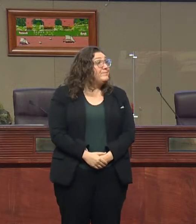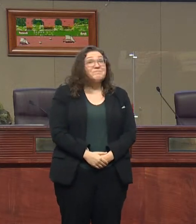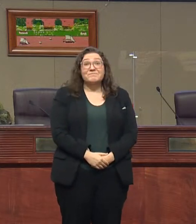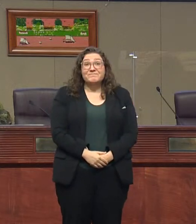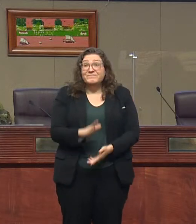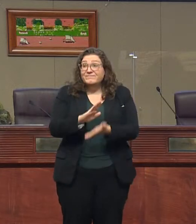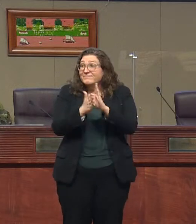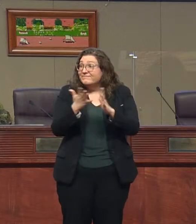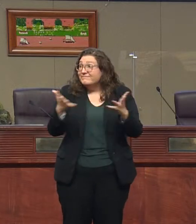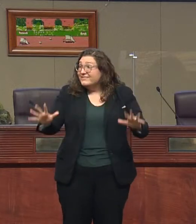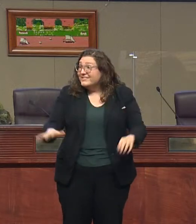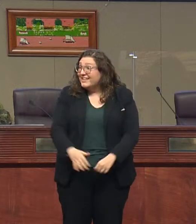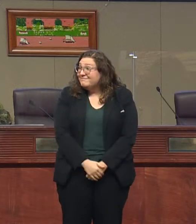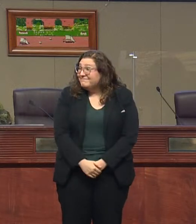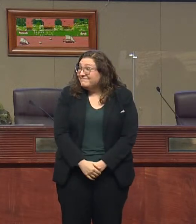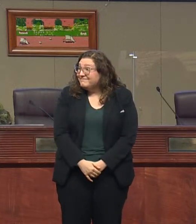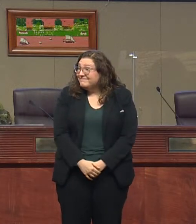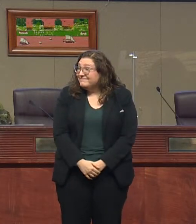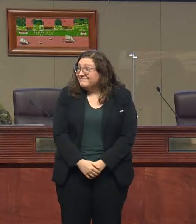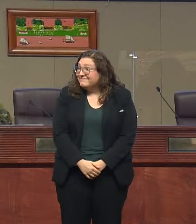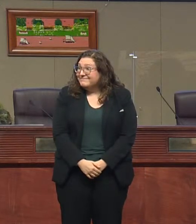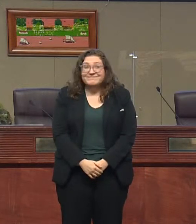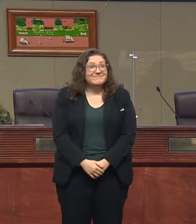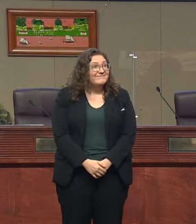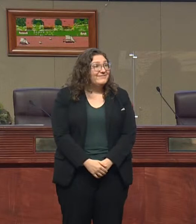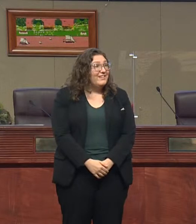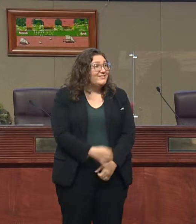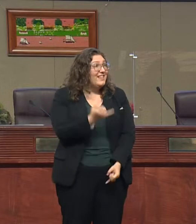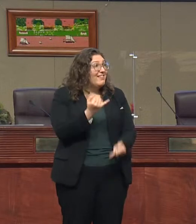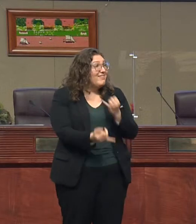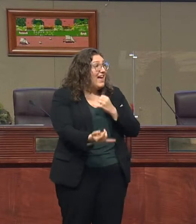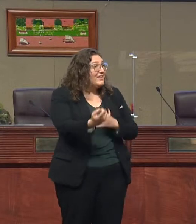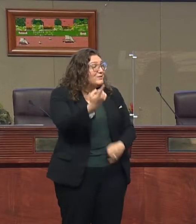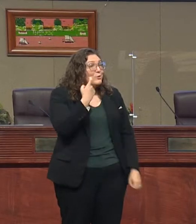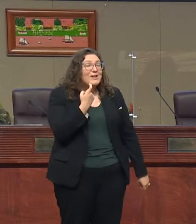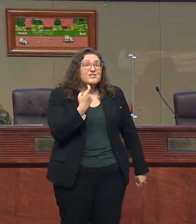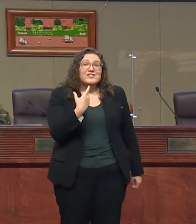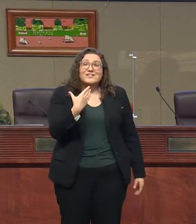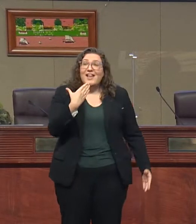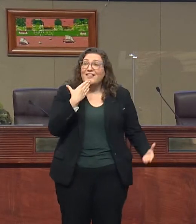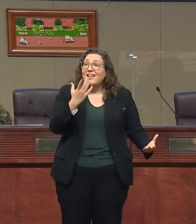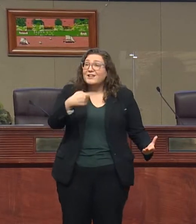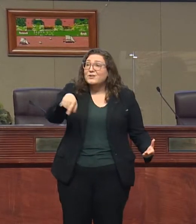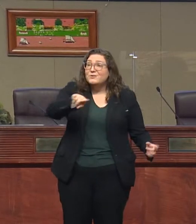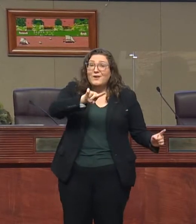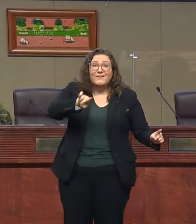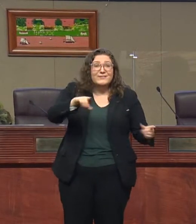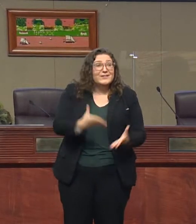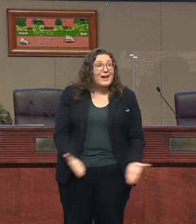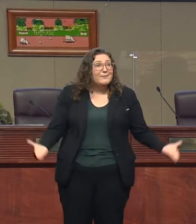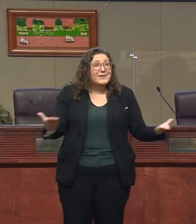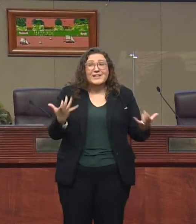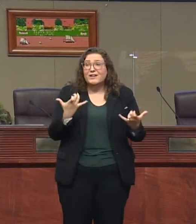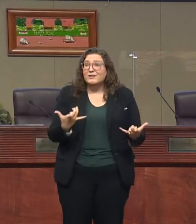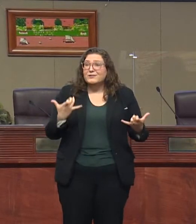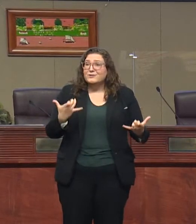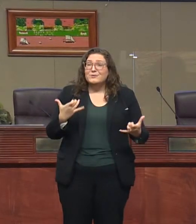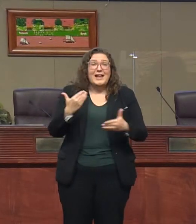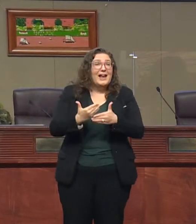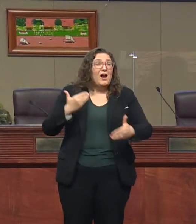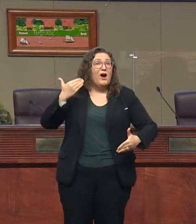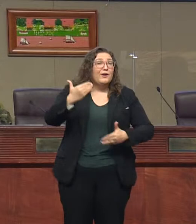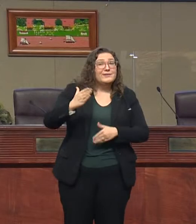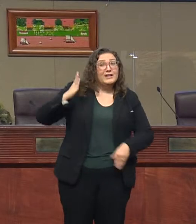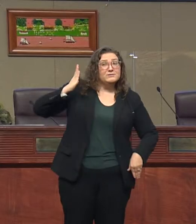Okay, that was the last question, so thank you all for joining us today. The next press